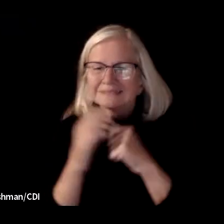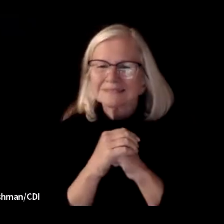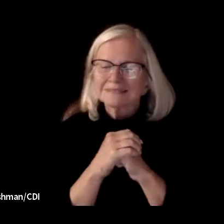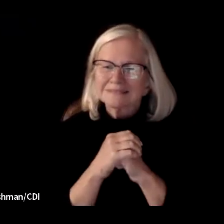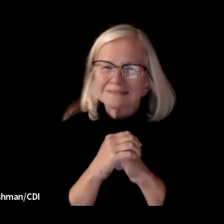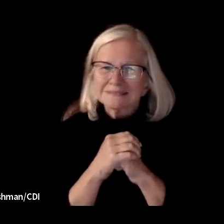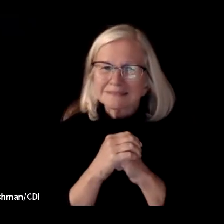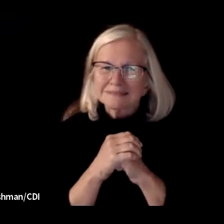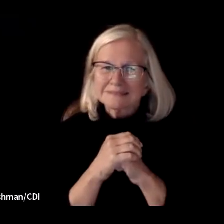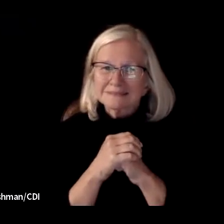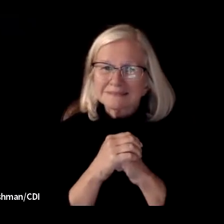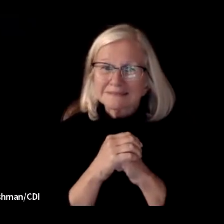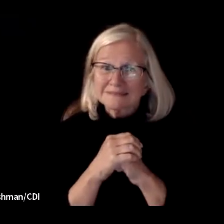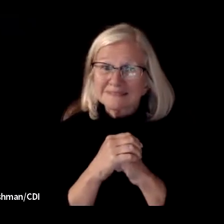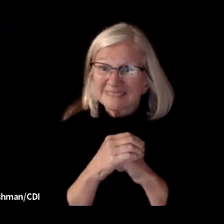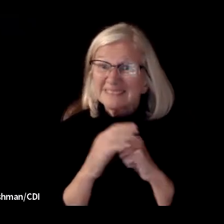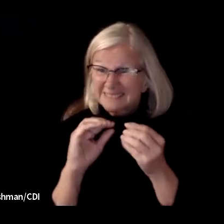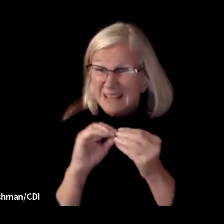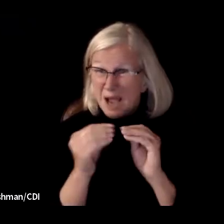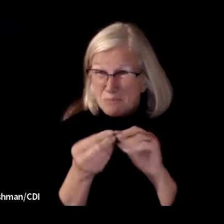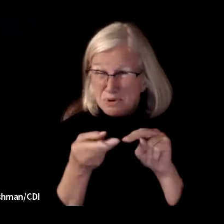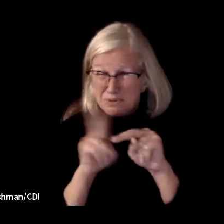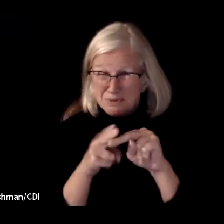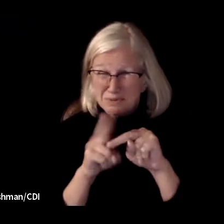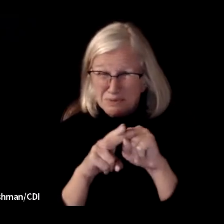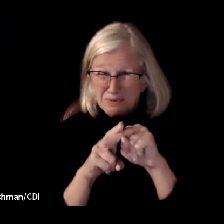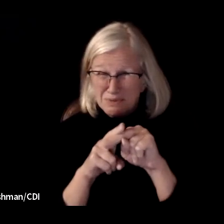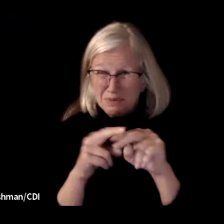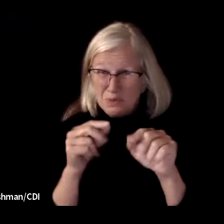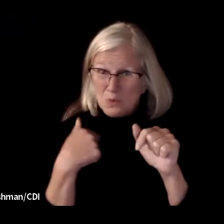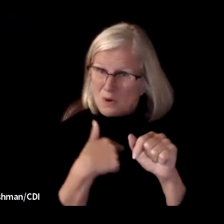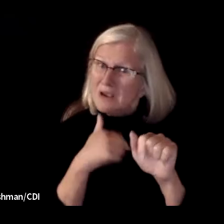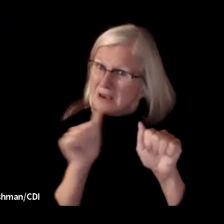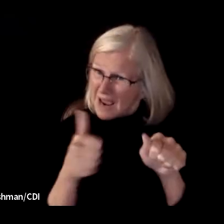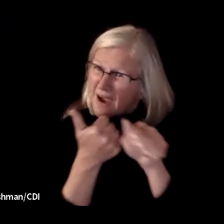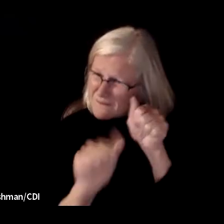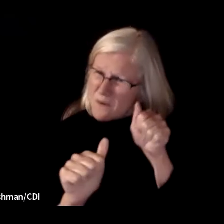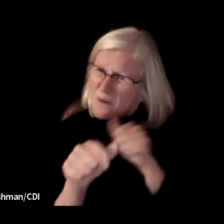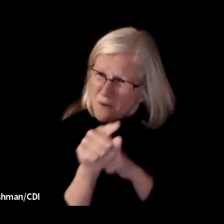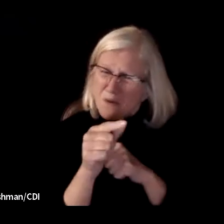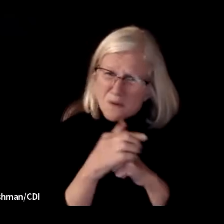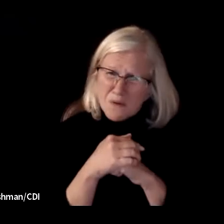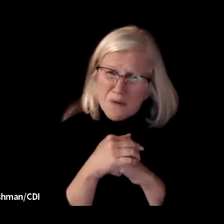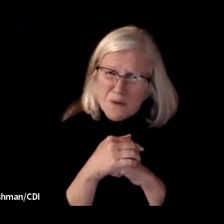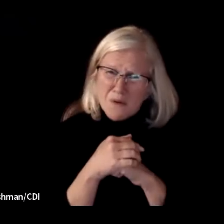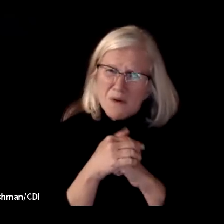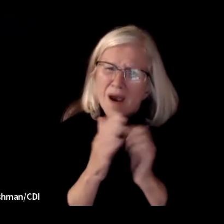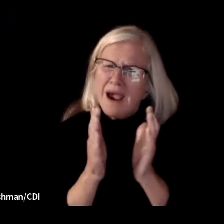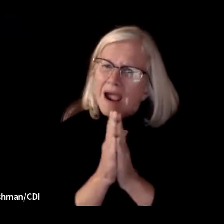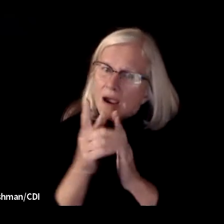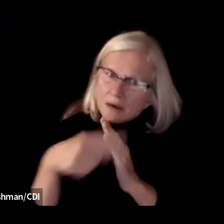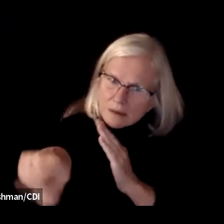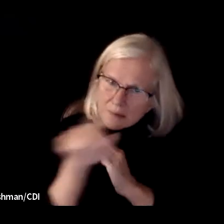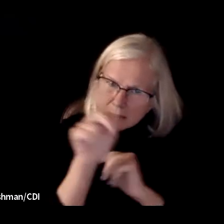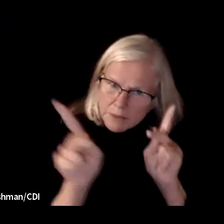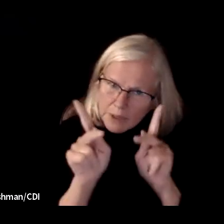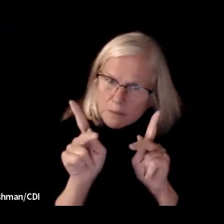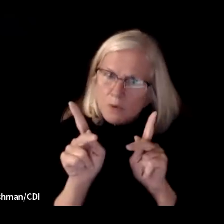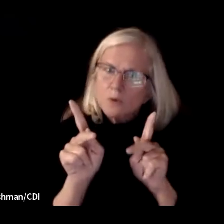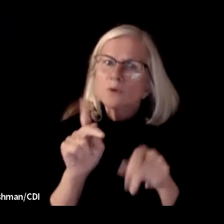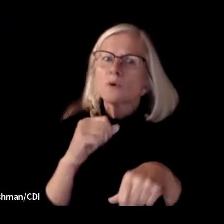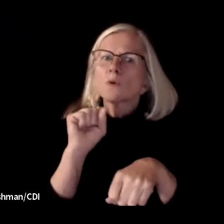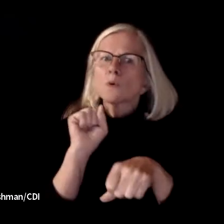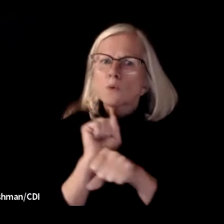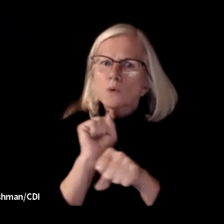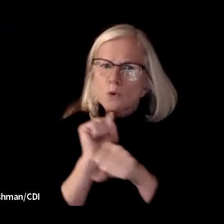and continues to be avoidable if we do these things. So we're asking all Minnesotans to help us work to the goal of ensuring ensure that